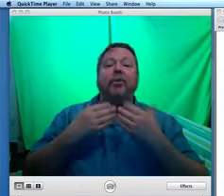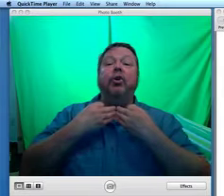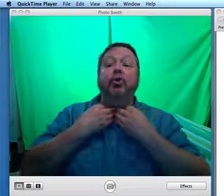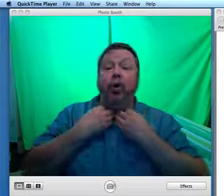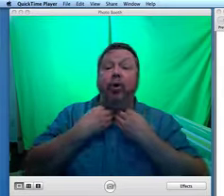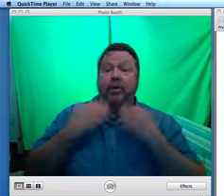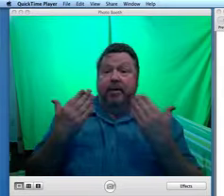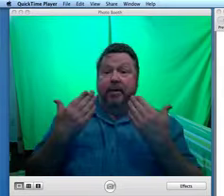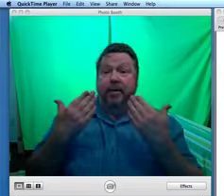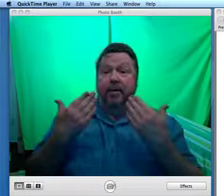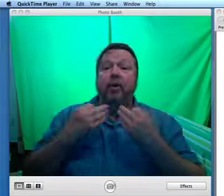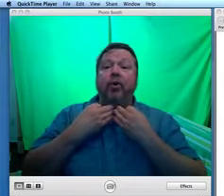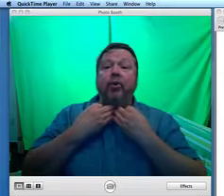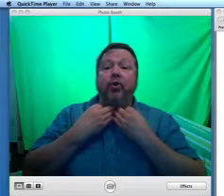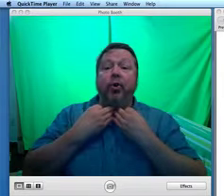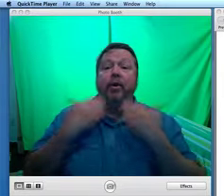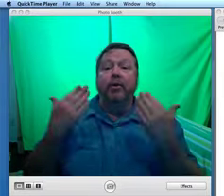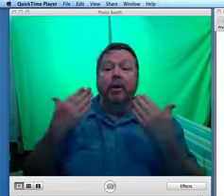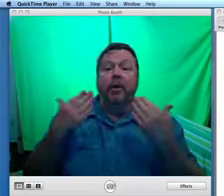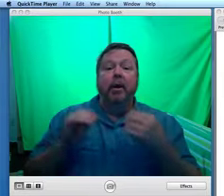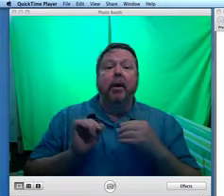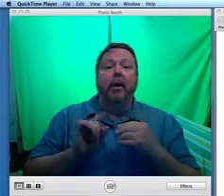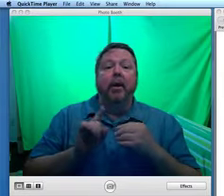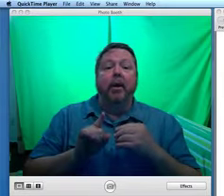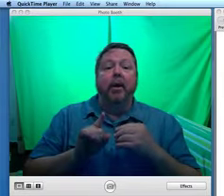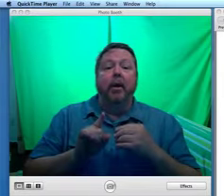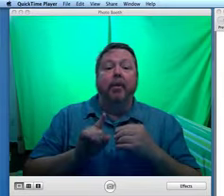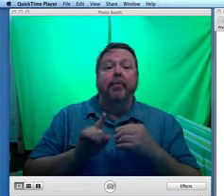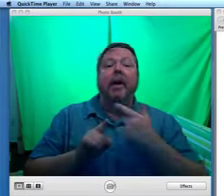Sat, soot, soot.